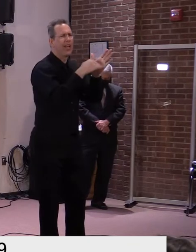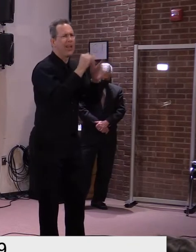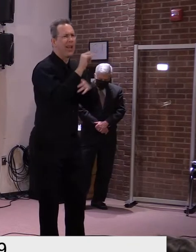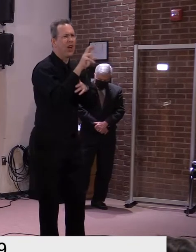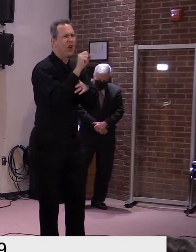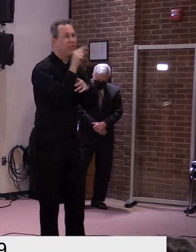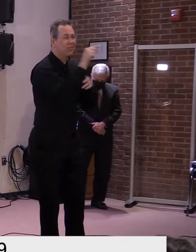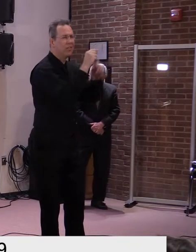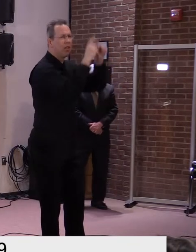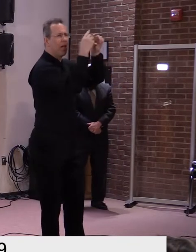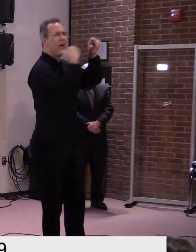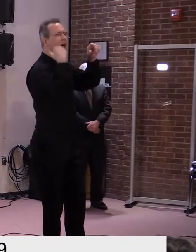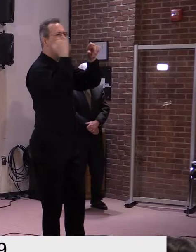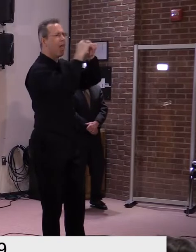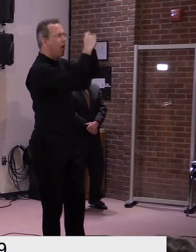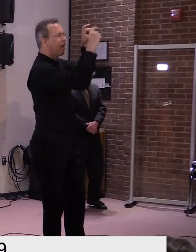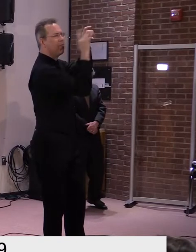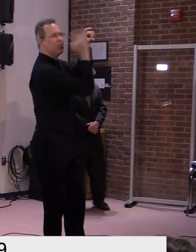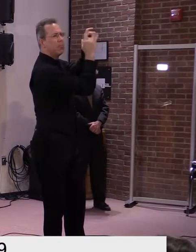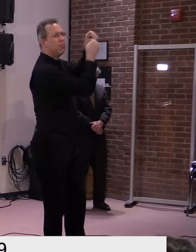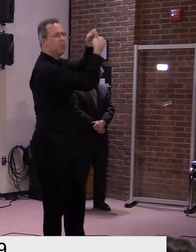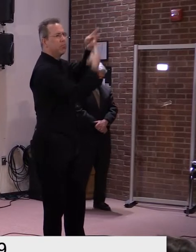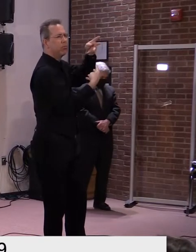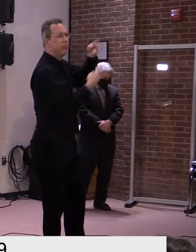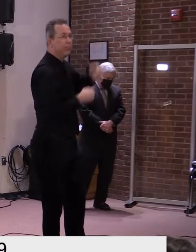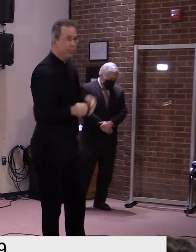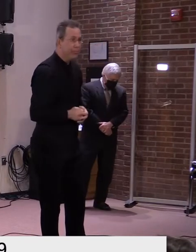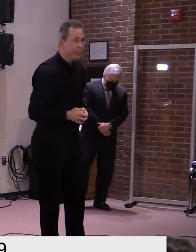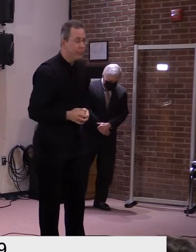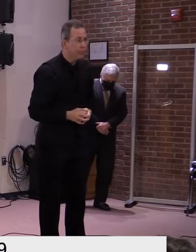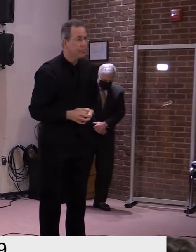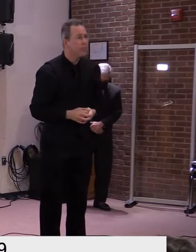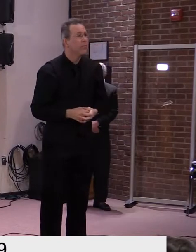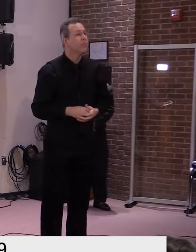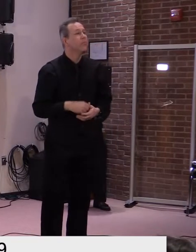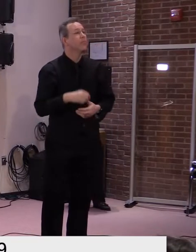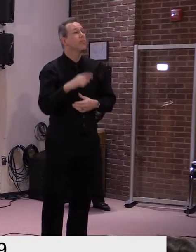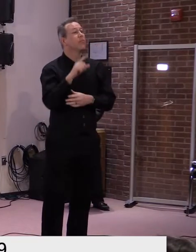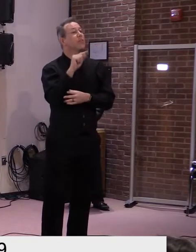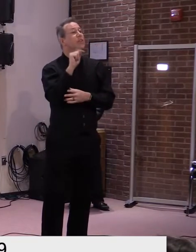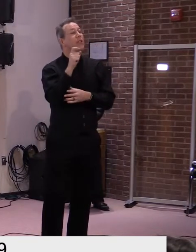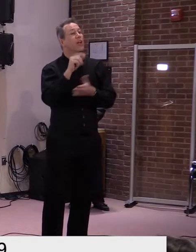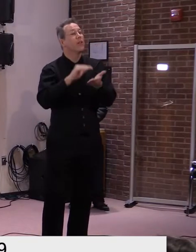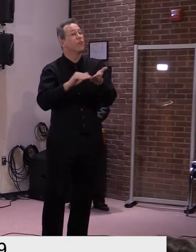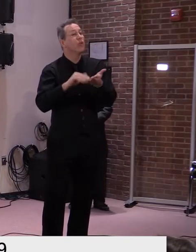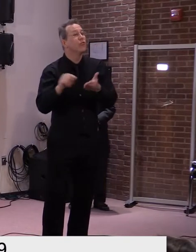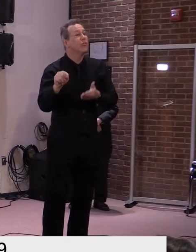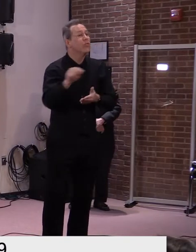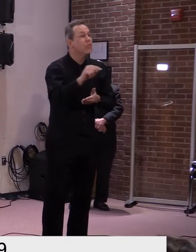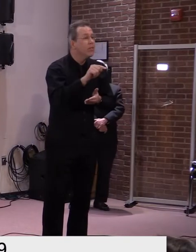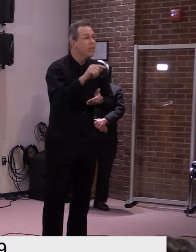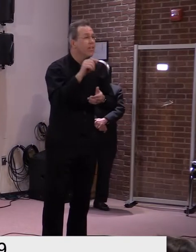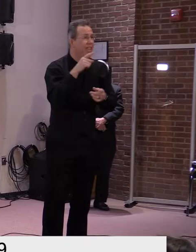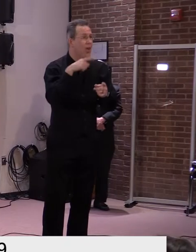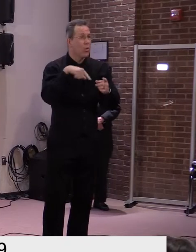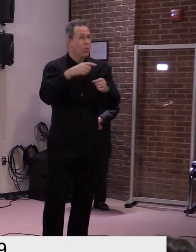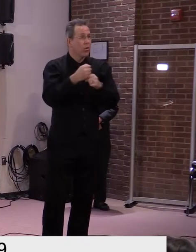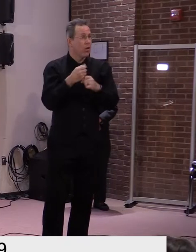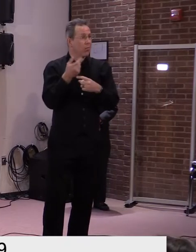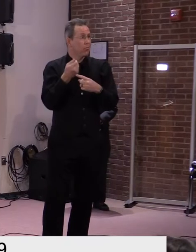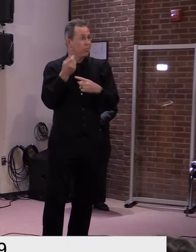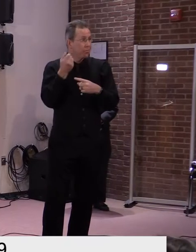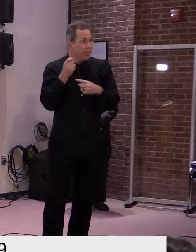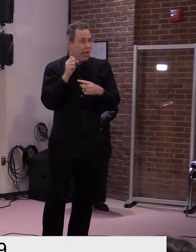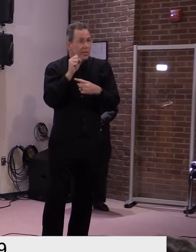is a tax exemption that anyone who received unemployment compensation in 2020 should be pursuing right